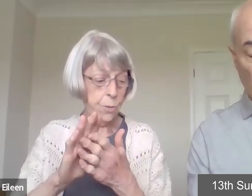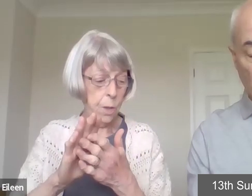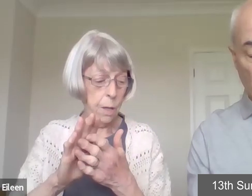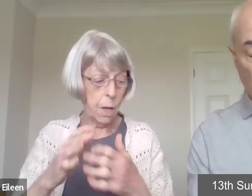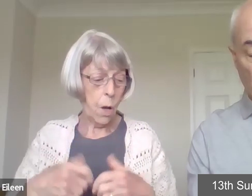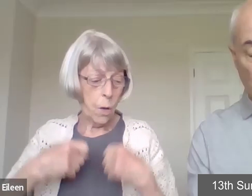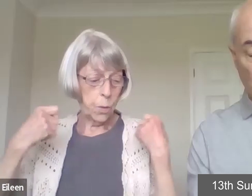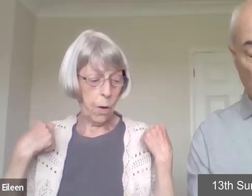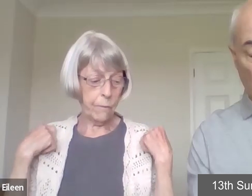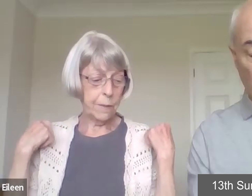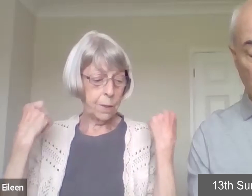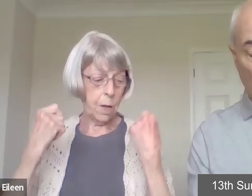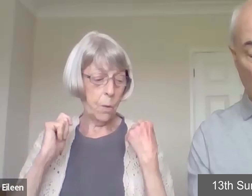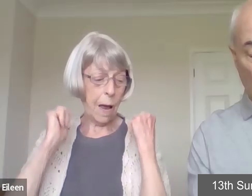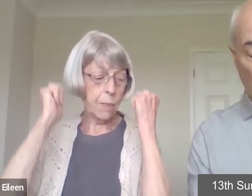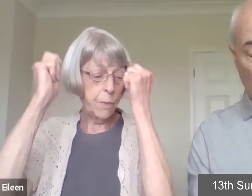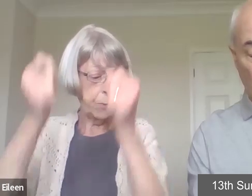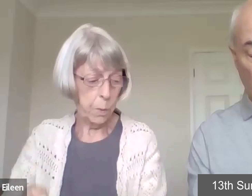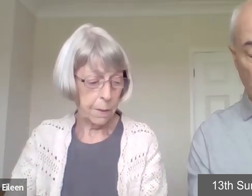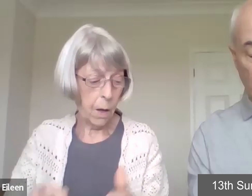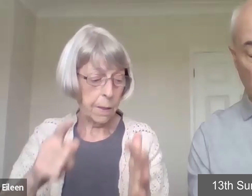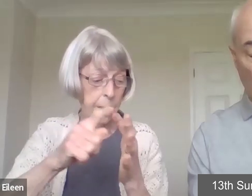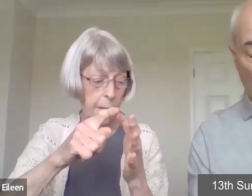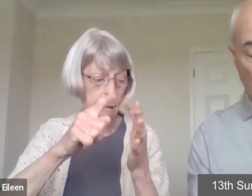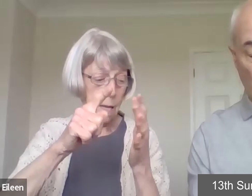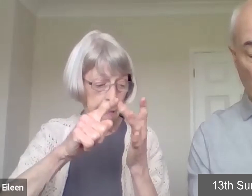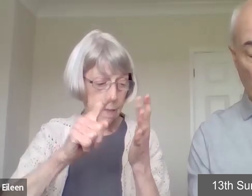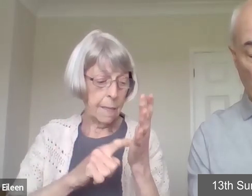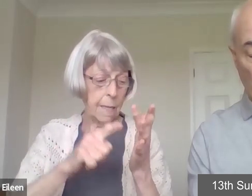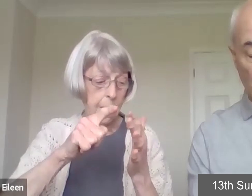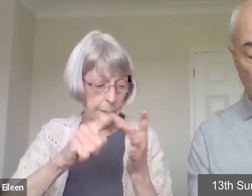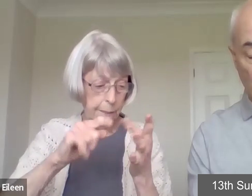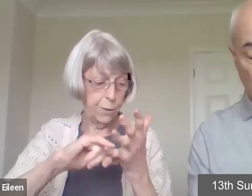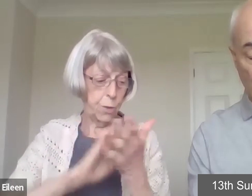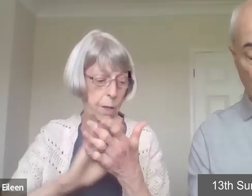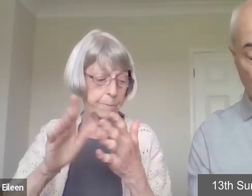Elijah took off his cloak and threw it on Elisha.